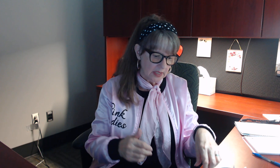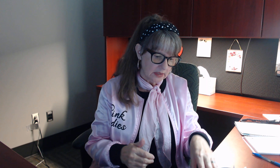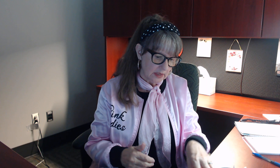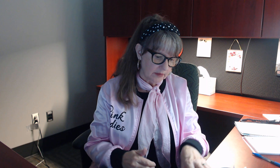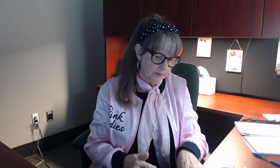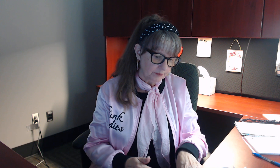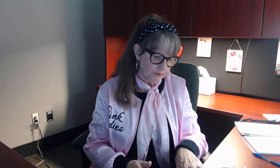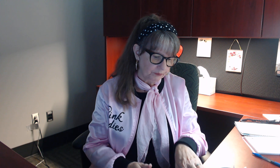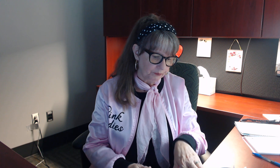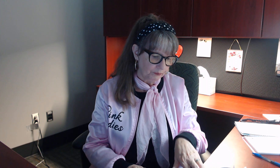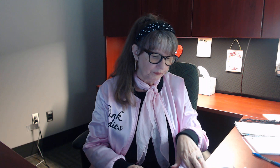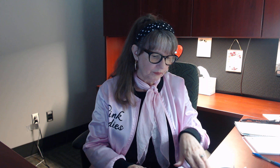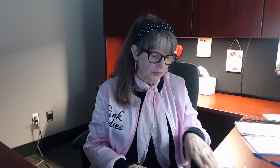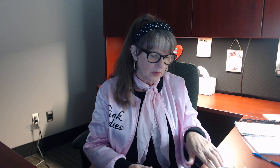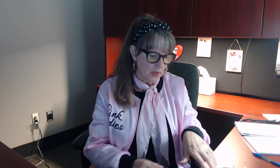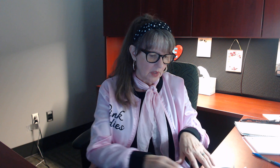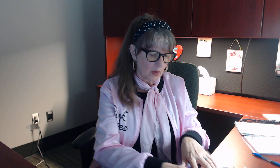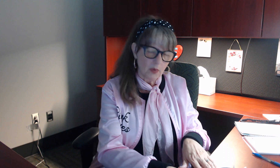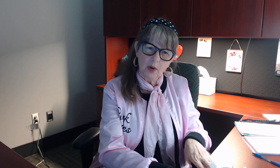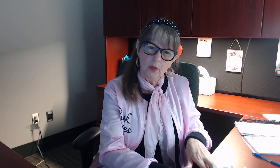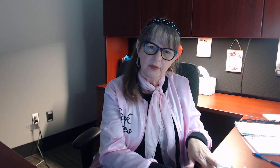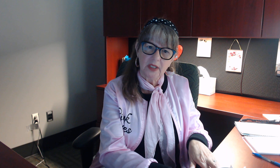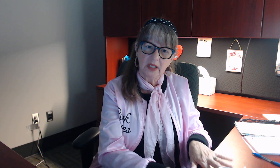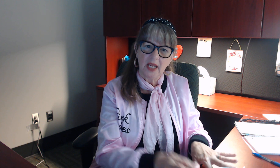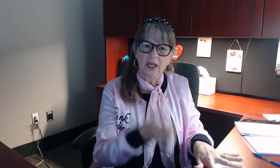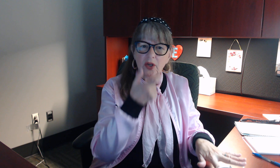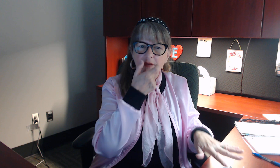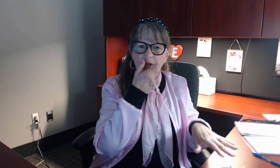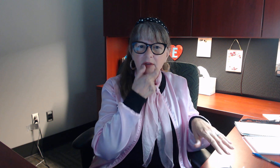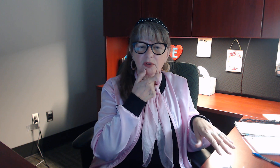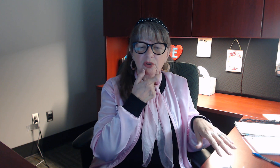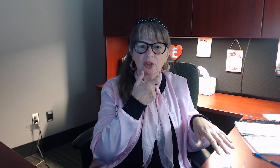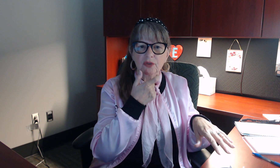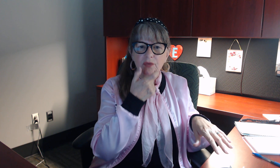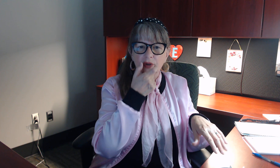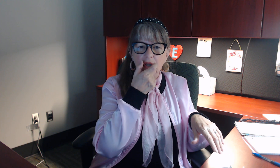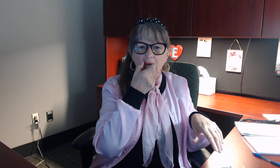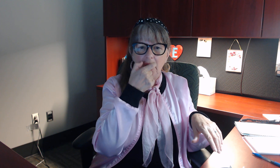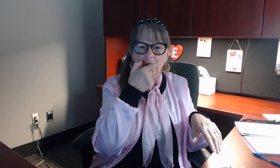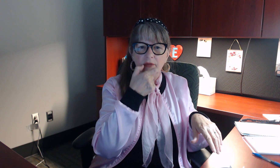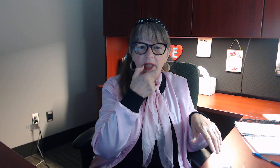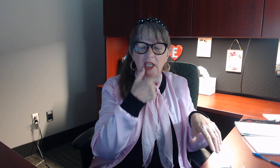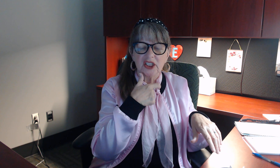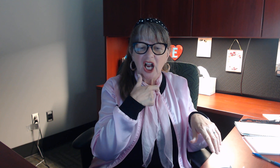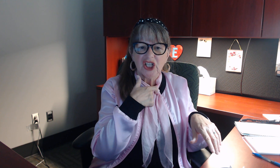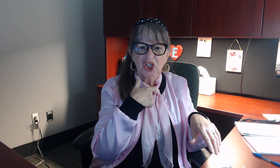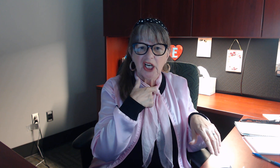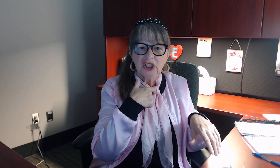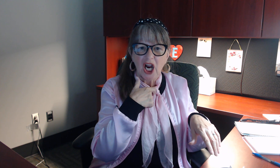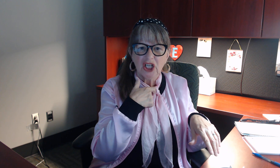thing. Or werewolf eating candy. You'd have to have your little fangs.